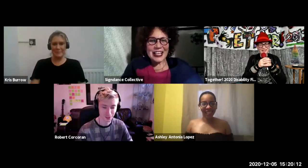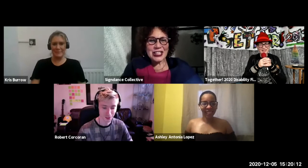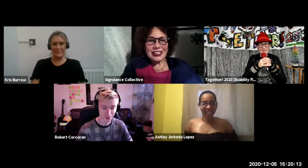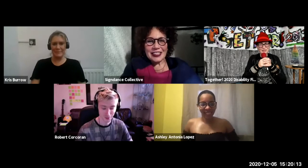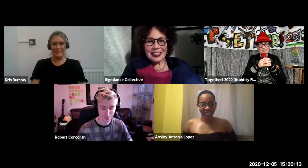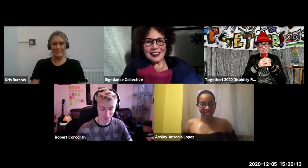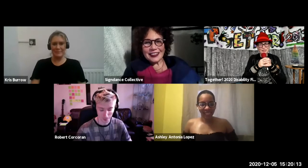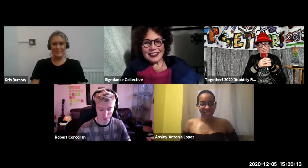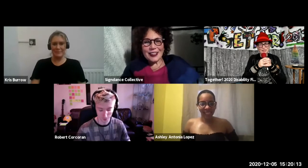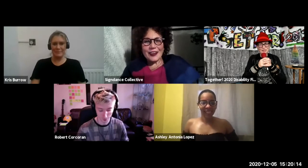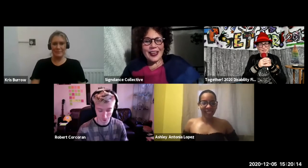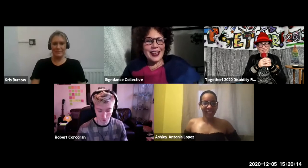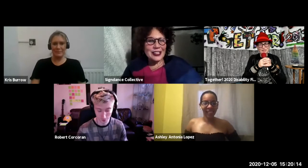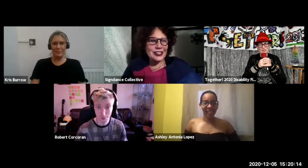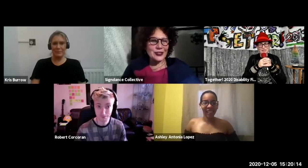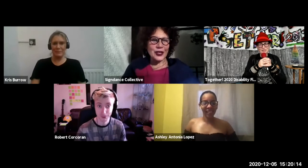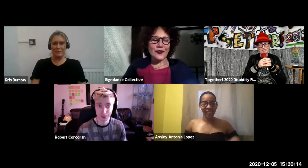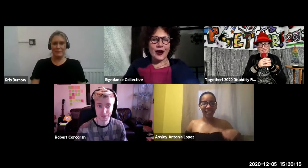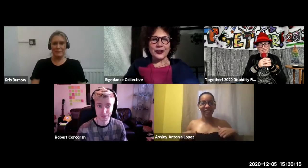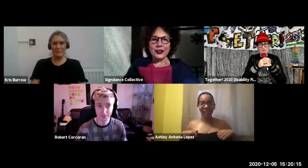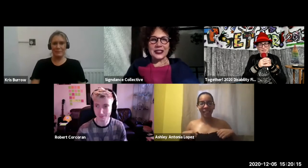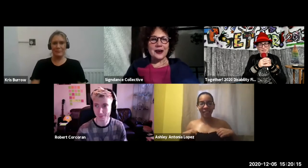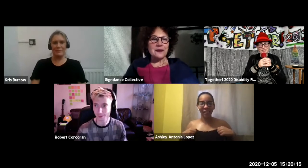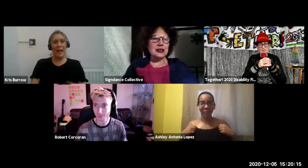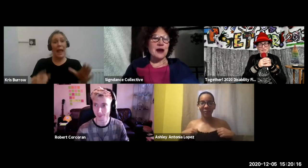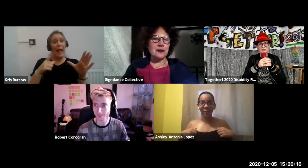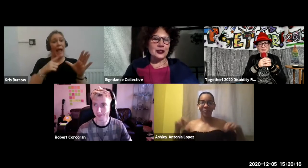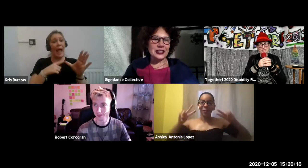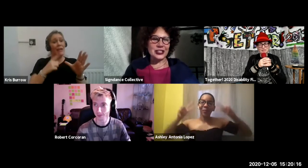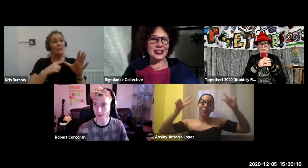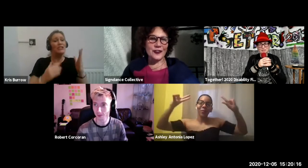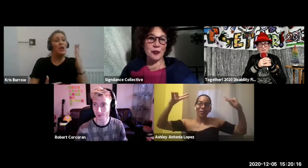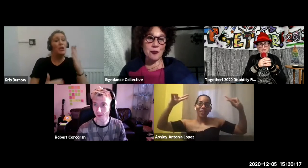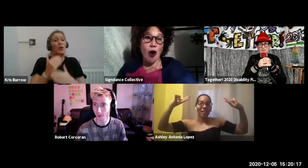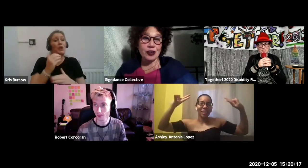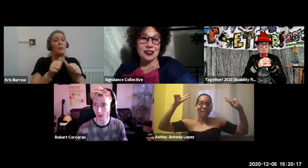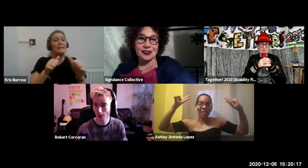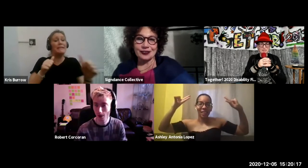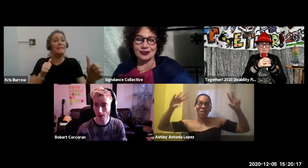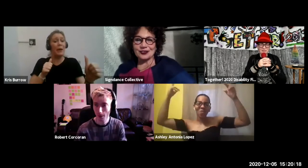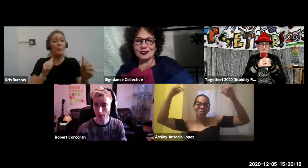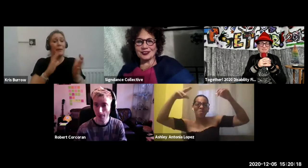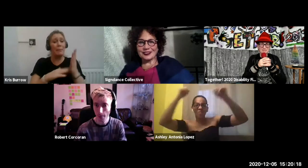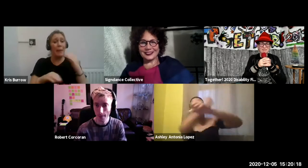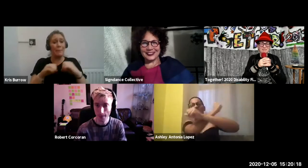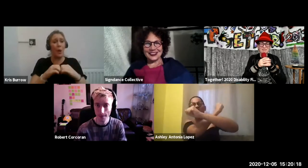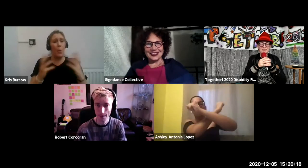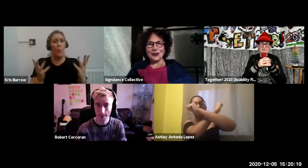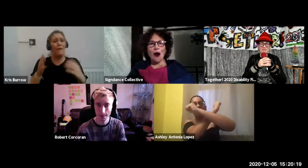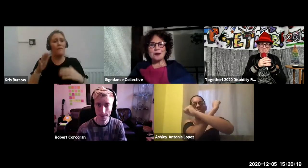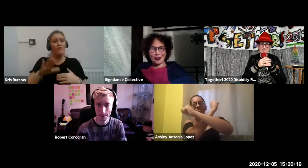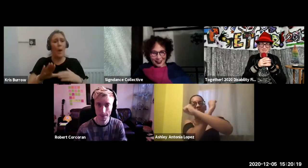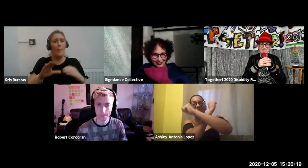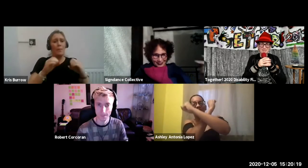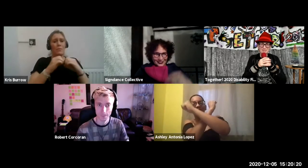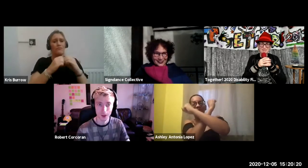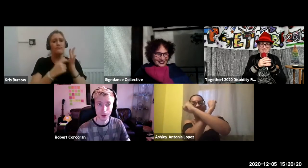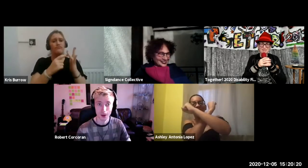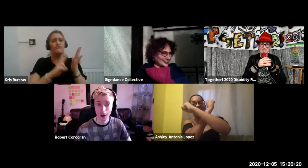And Ashley, sorry, and Ashley's one of our newest company members, and she's from the Bronx. Yeah, Rob,